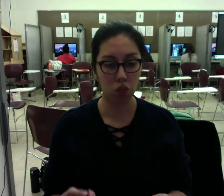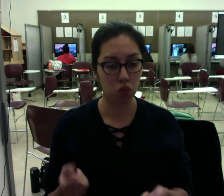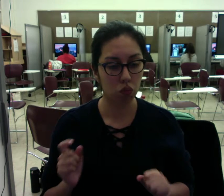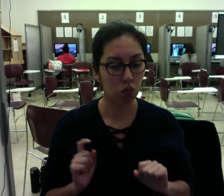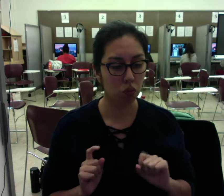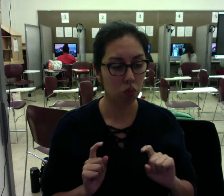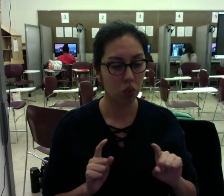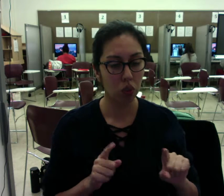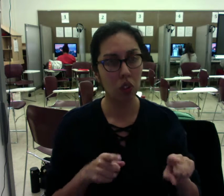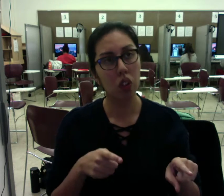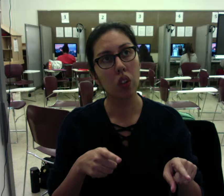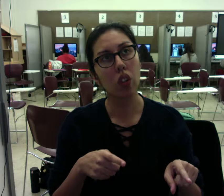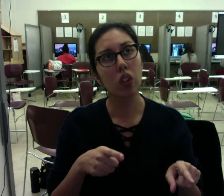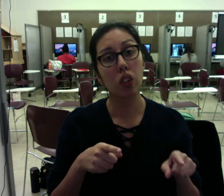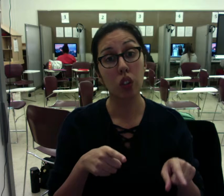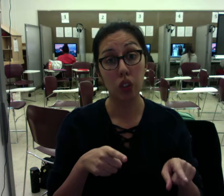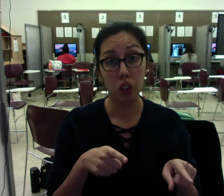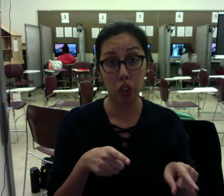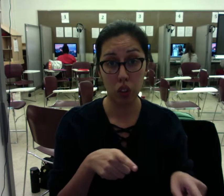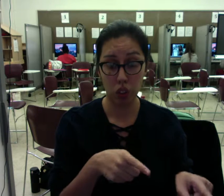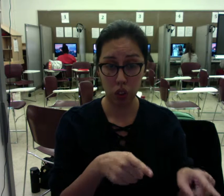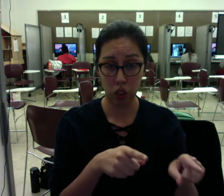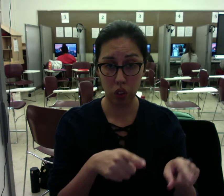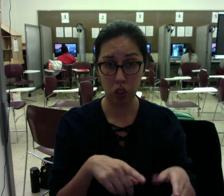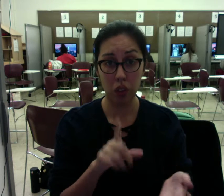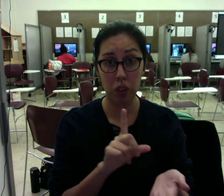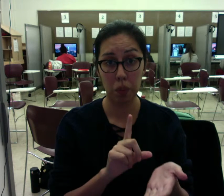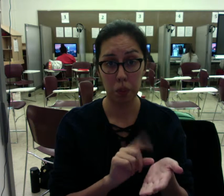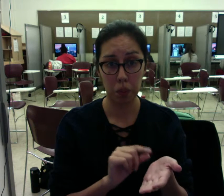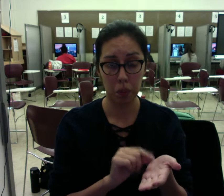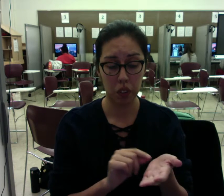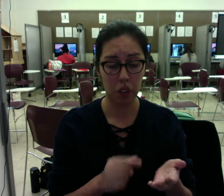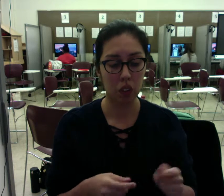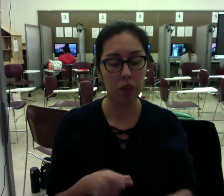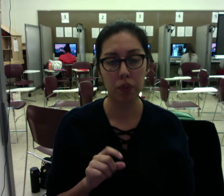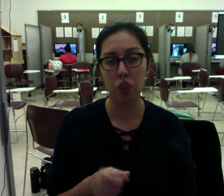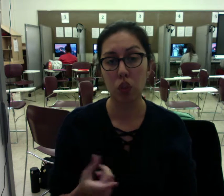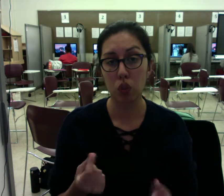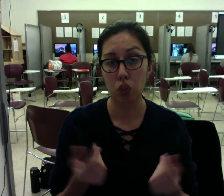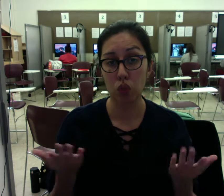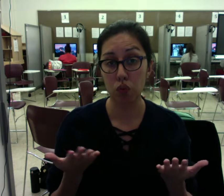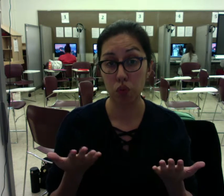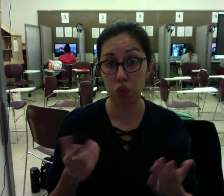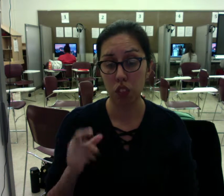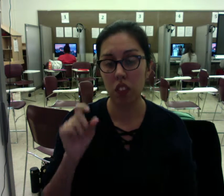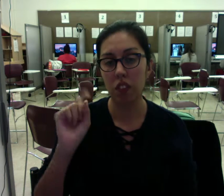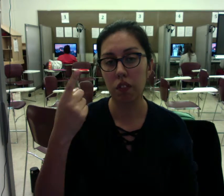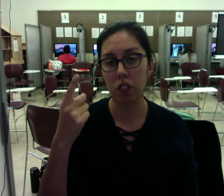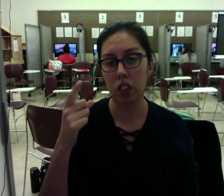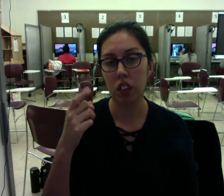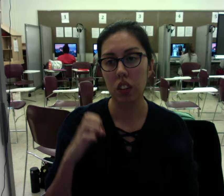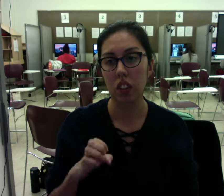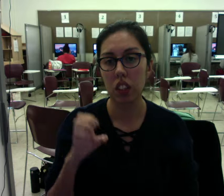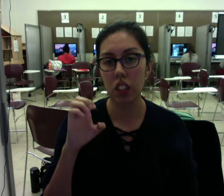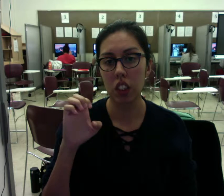the information you've inputted actually matches what is supposed to be there so that you haven't done something in